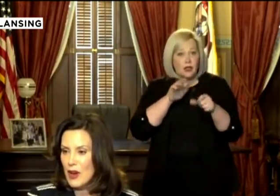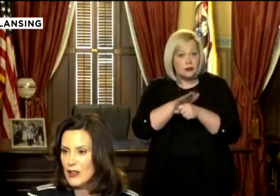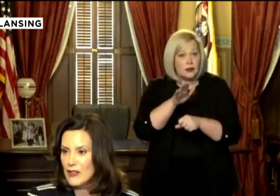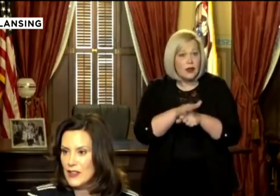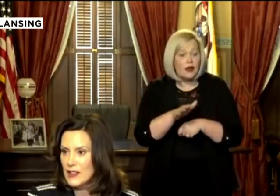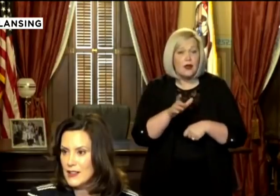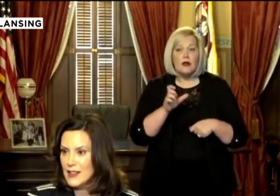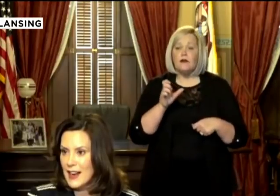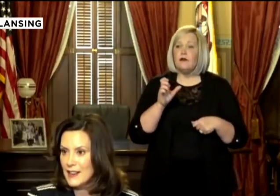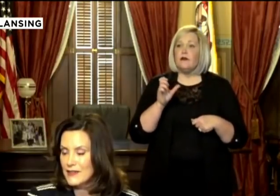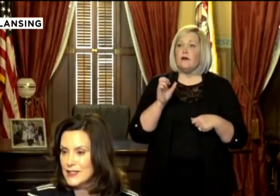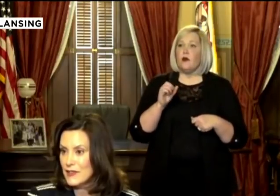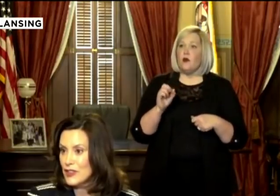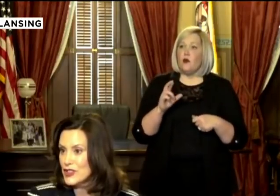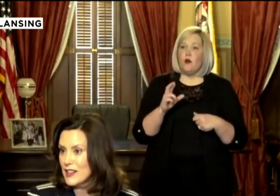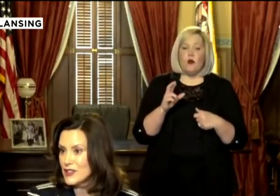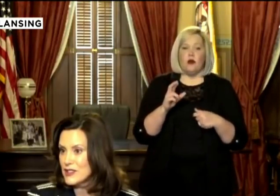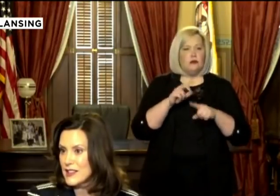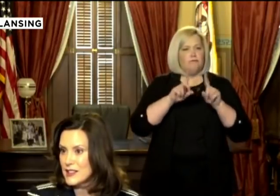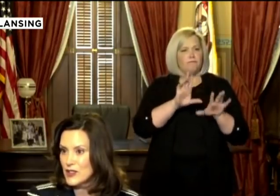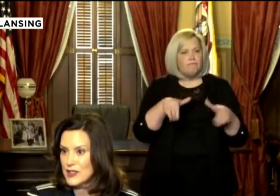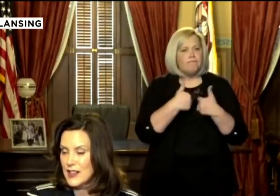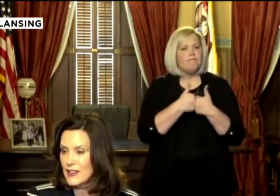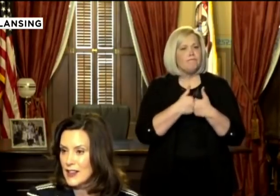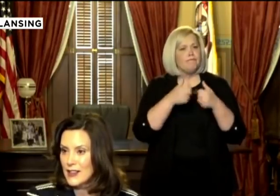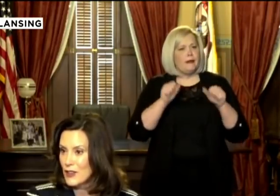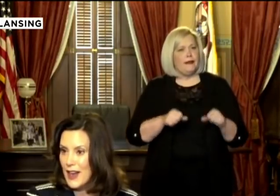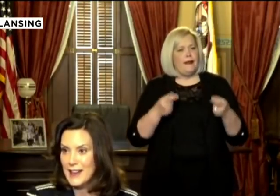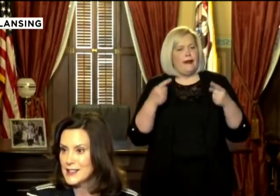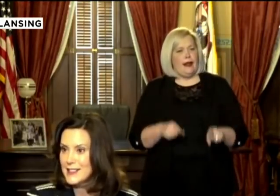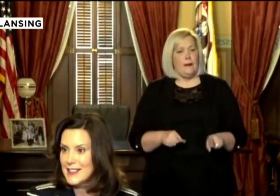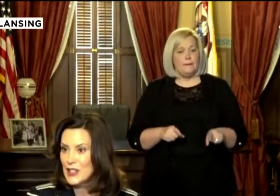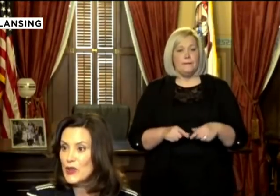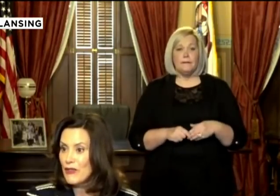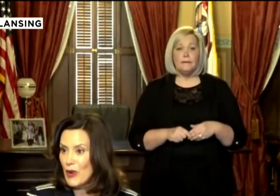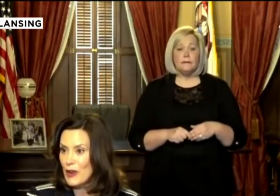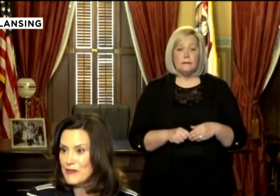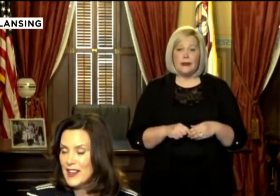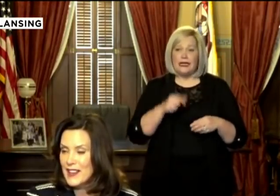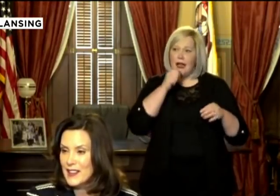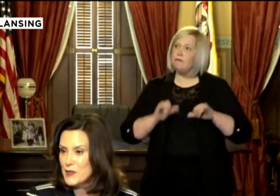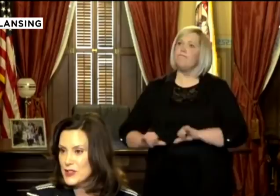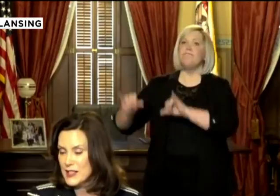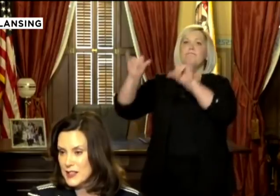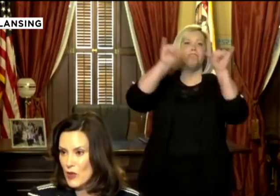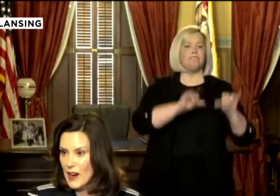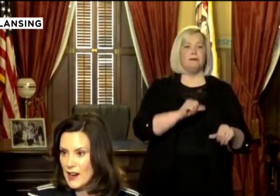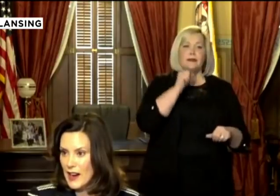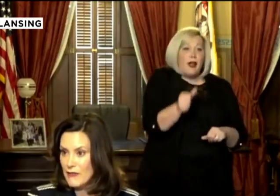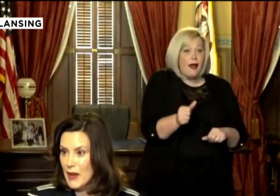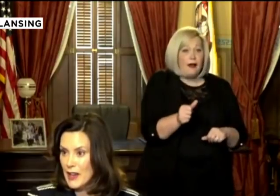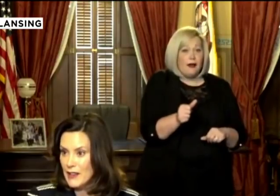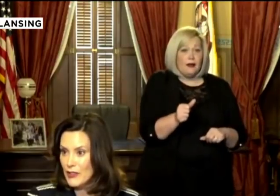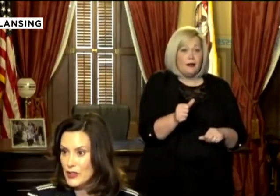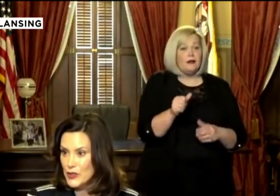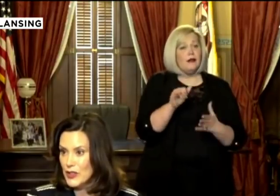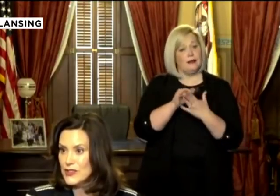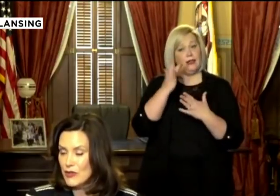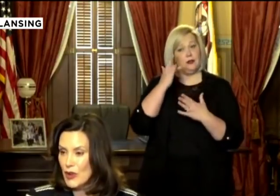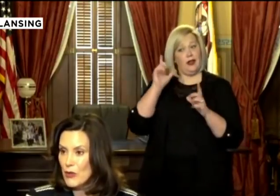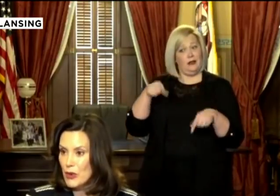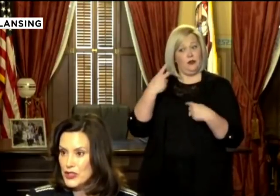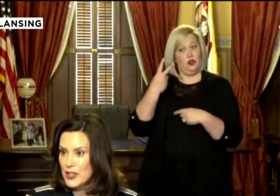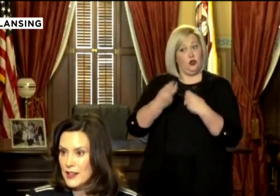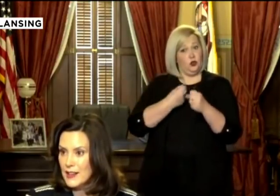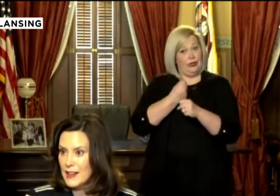to all of the kind of different challenges that districts have. They're not uniform. That's precisely why I've been, for